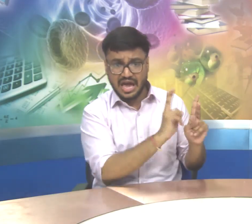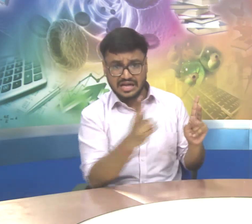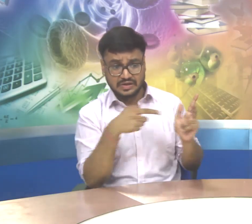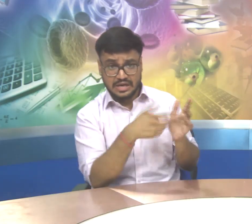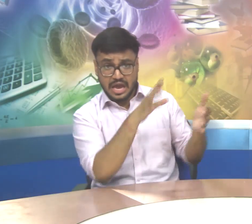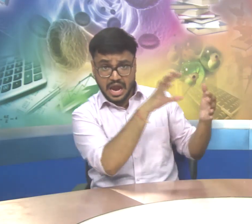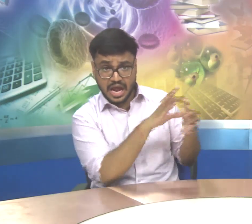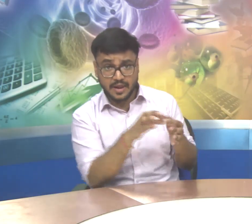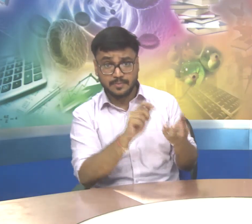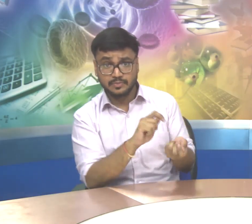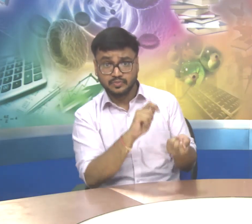resource.